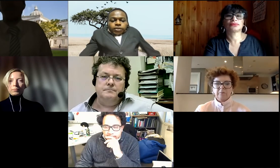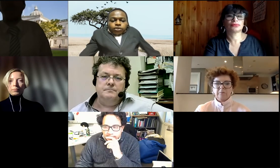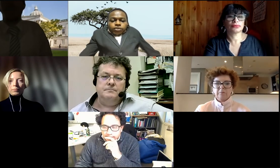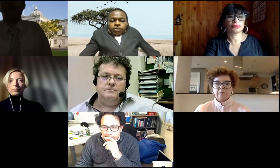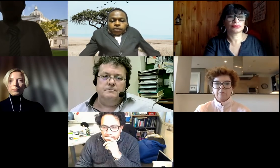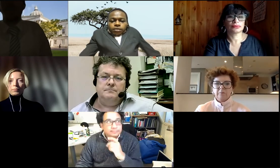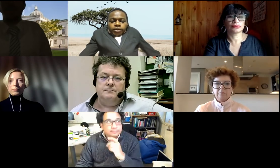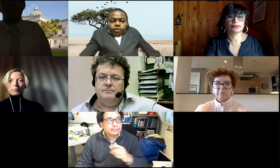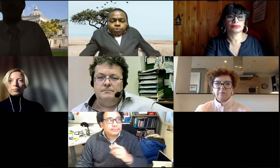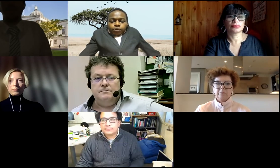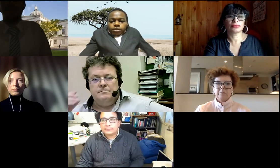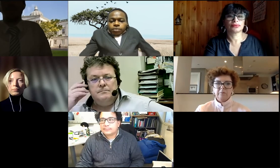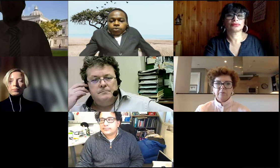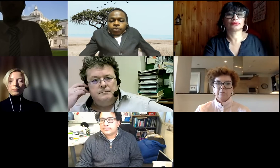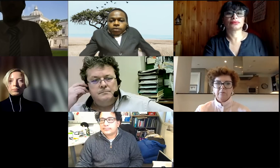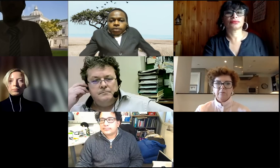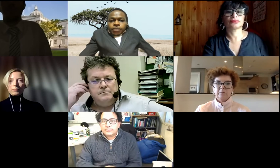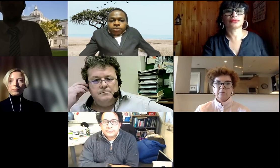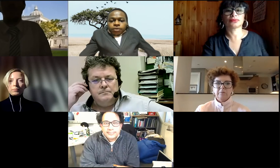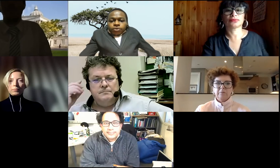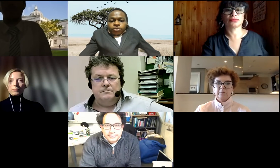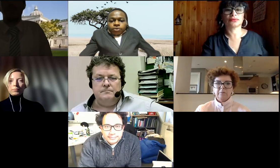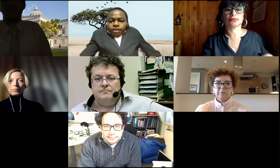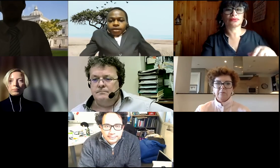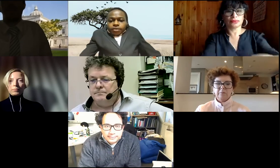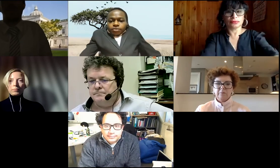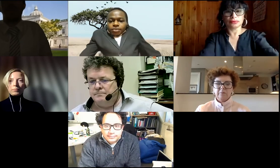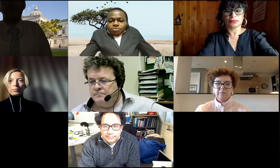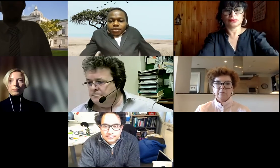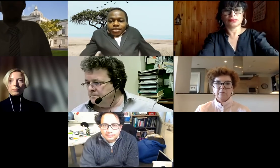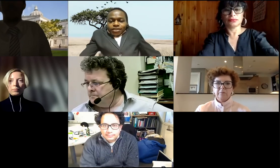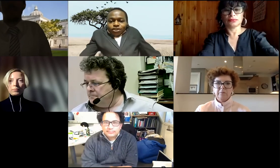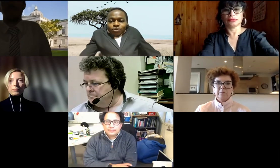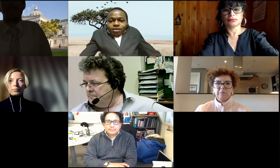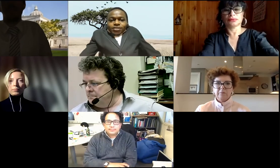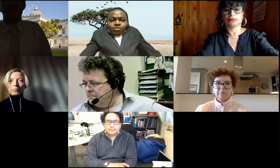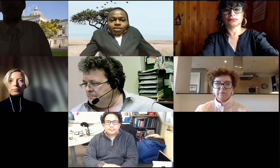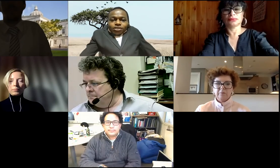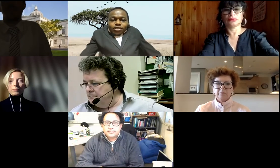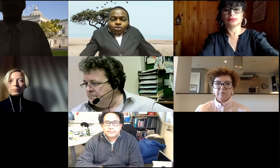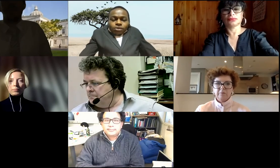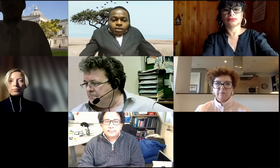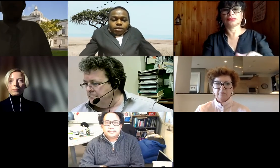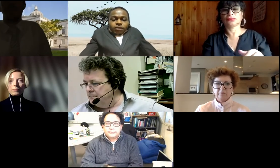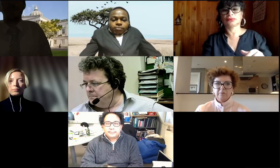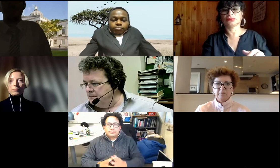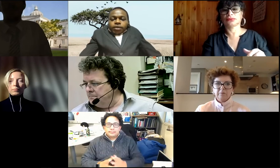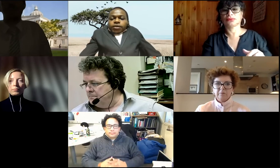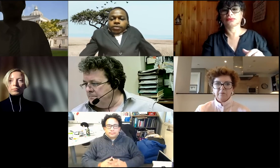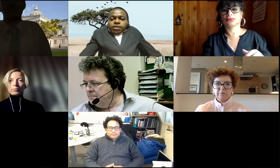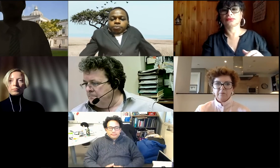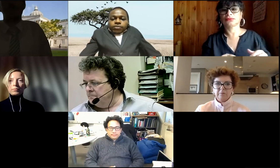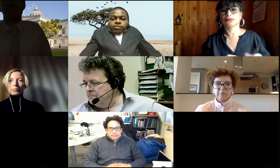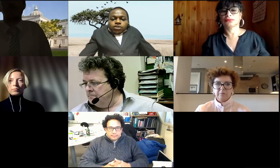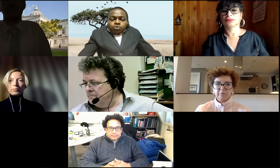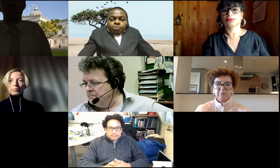Yeah, thank you, Daniel. I hope you can hear me well. I'm in a bit yes. mood, so there might be an echo. So thank you as well.